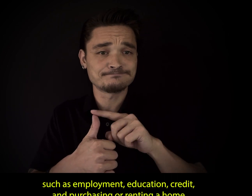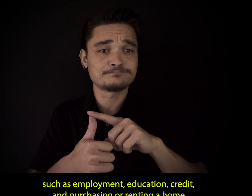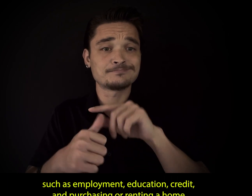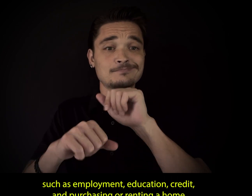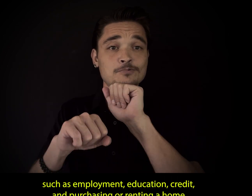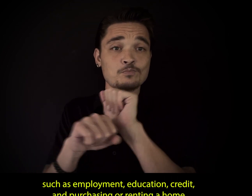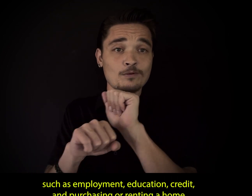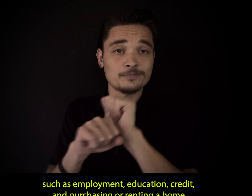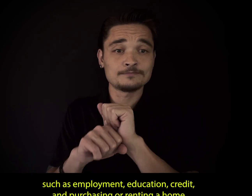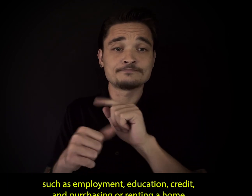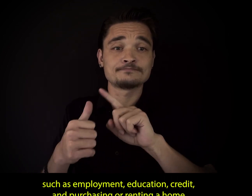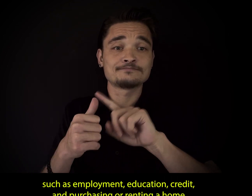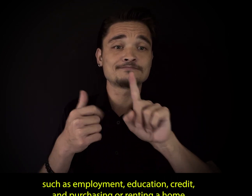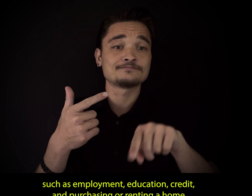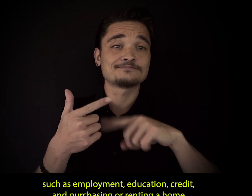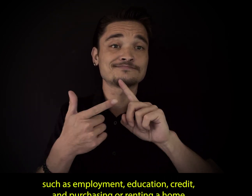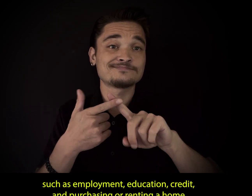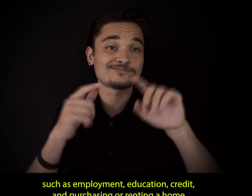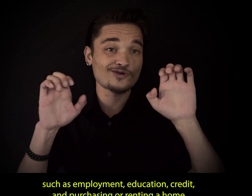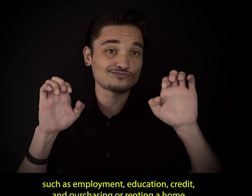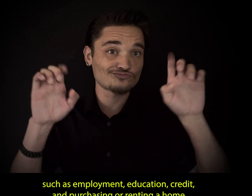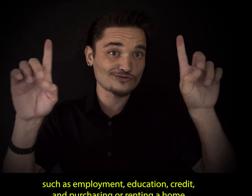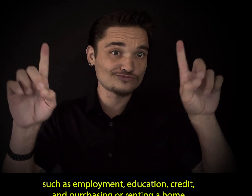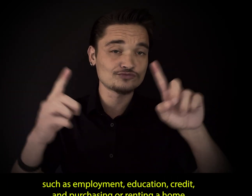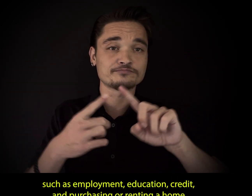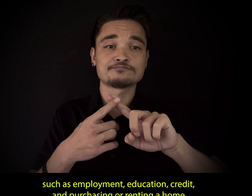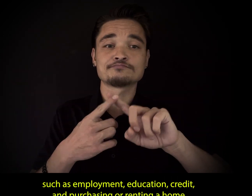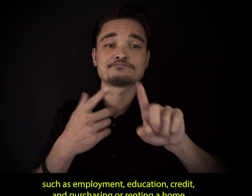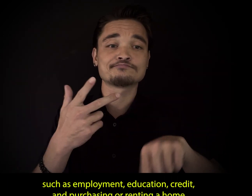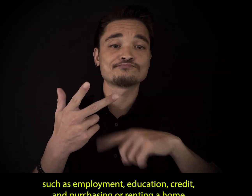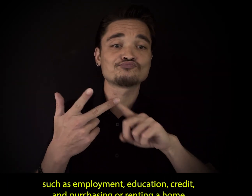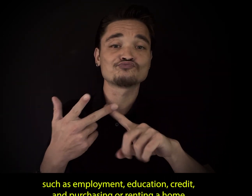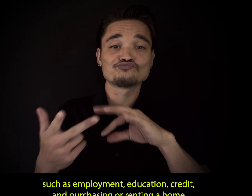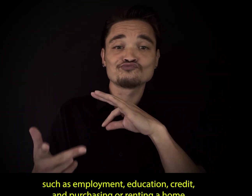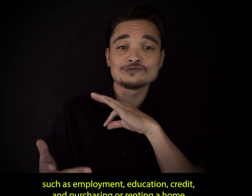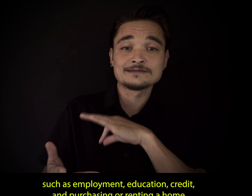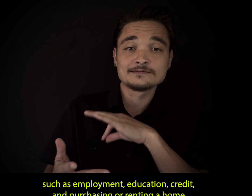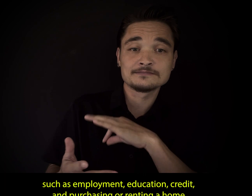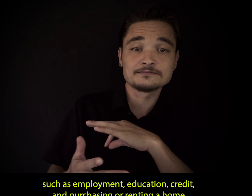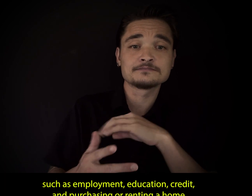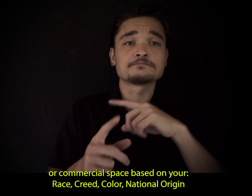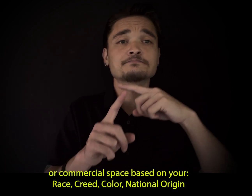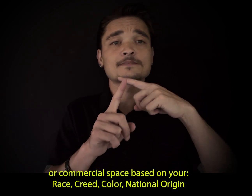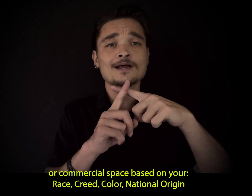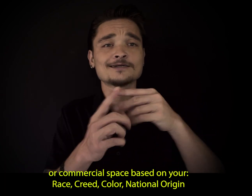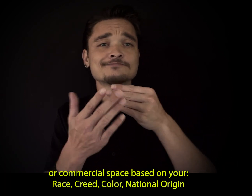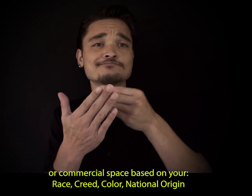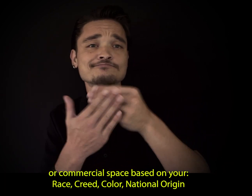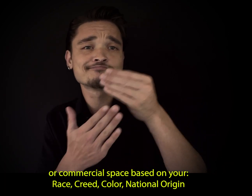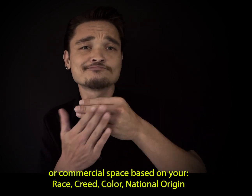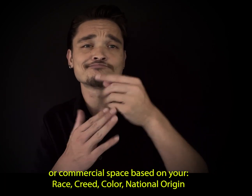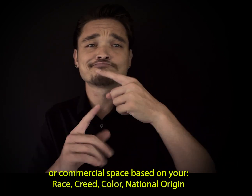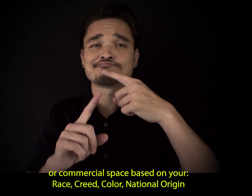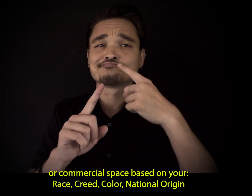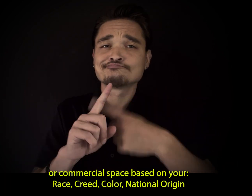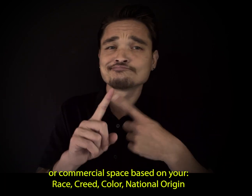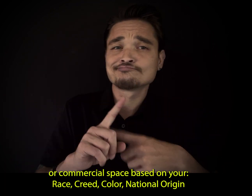such as employment, education, credit, and purchasing or renting a home or commercial space based on your